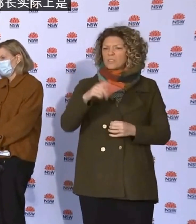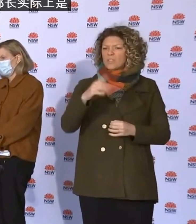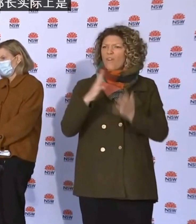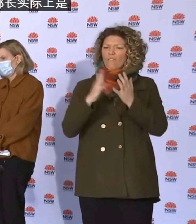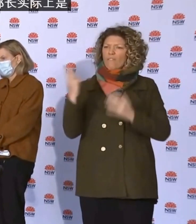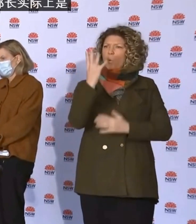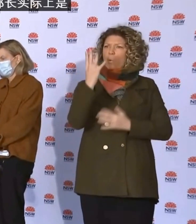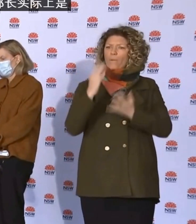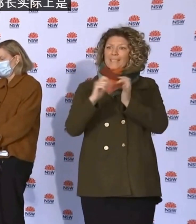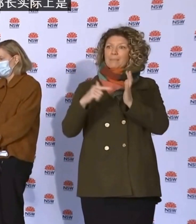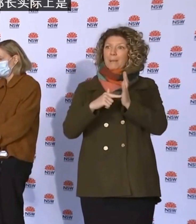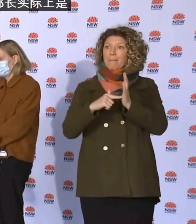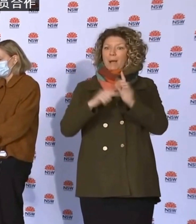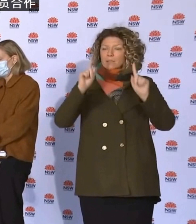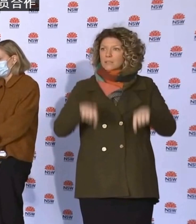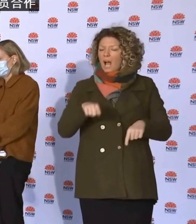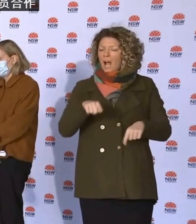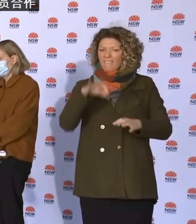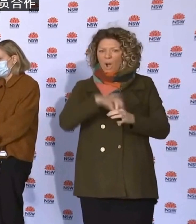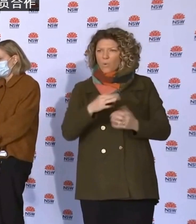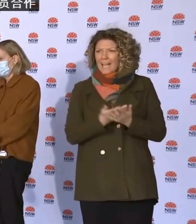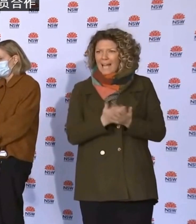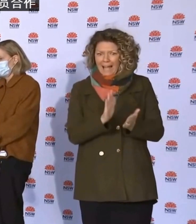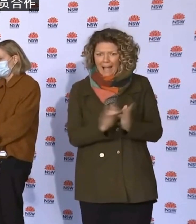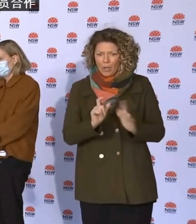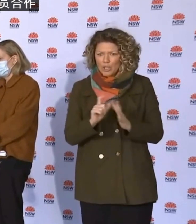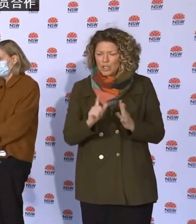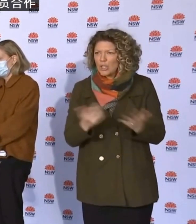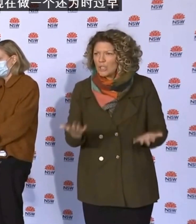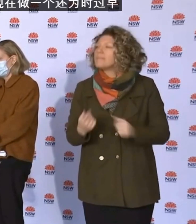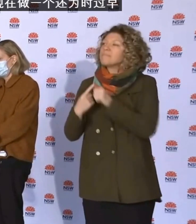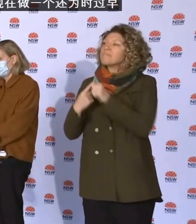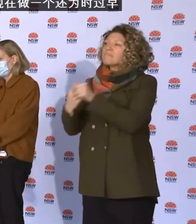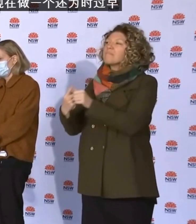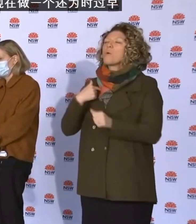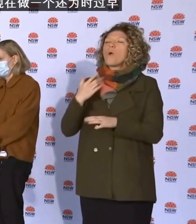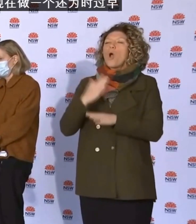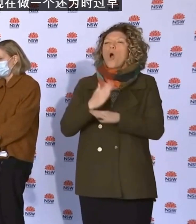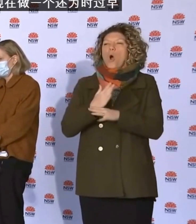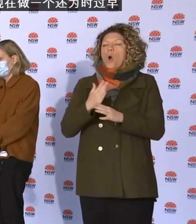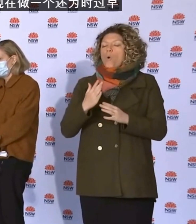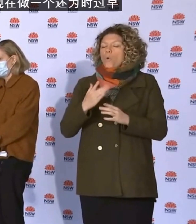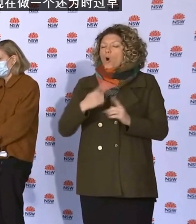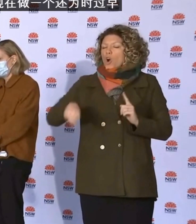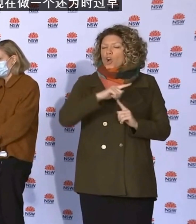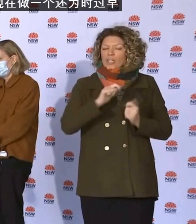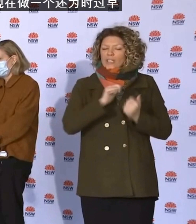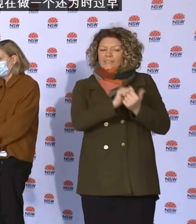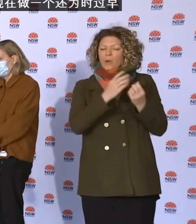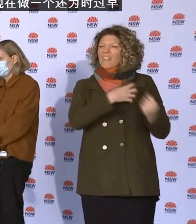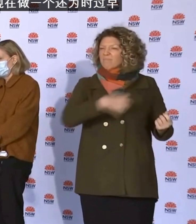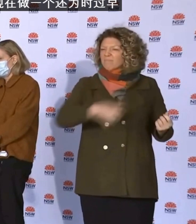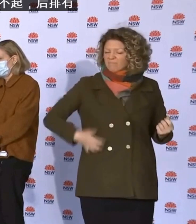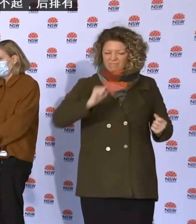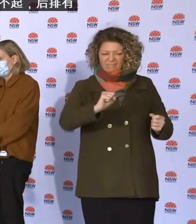No, sure. The local government minister is actually working with the electoral commissioner every day on that issue. So obviously we need to be COVID safe, and it's a